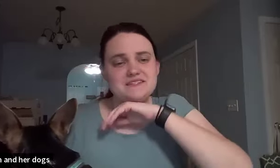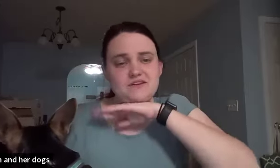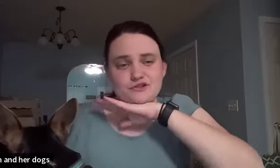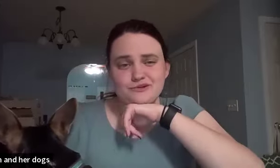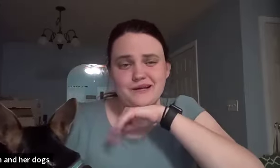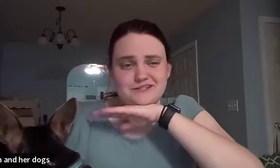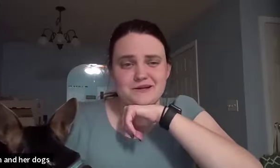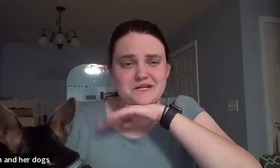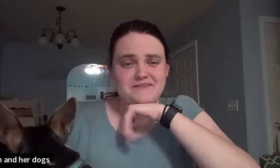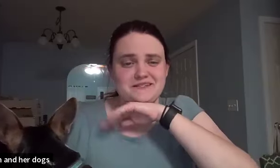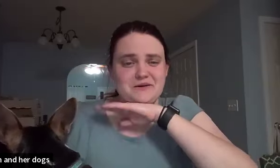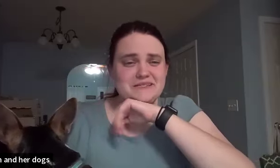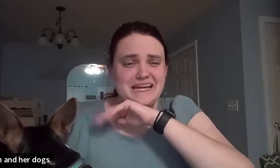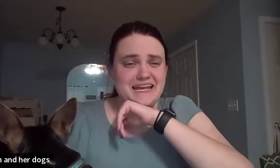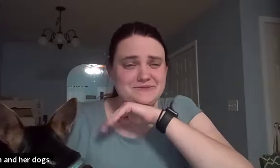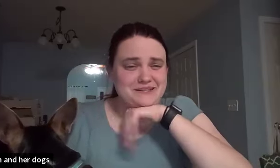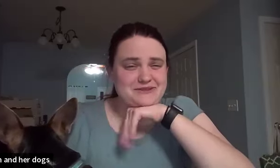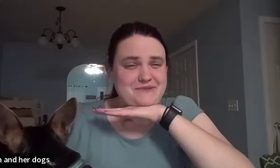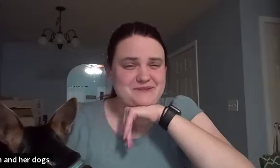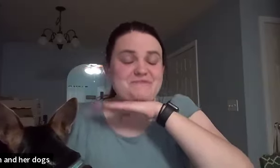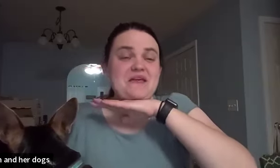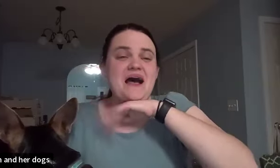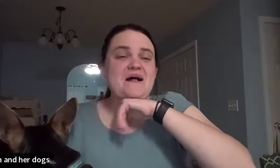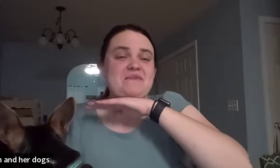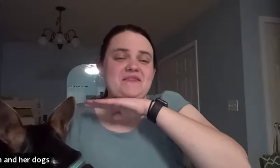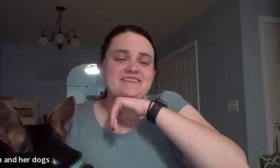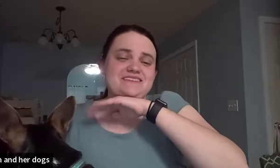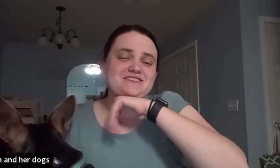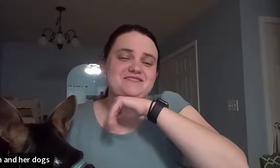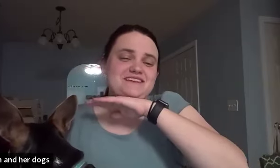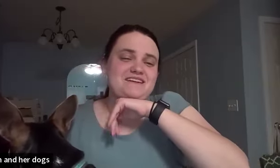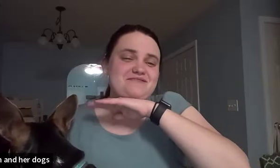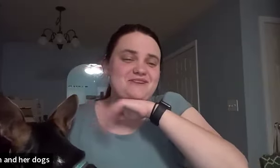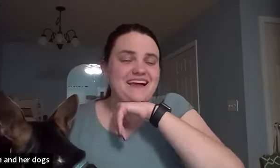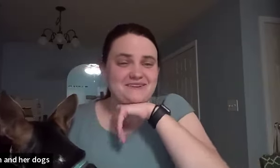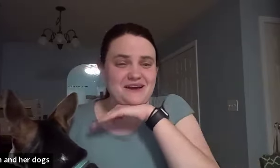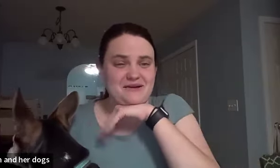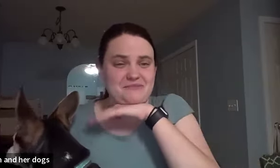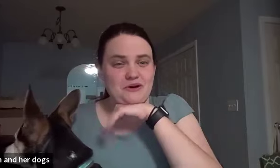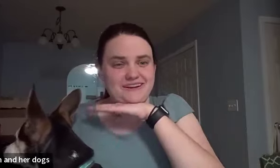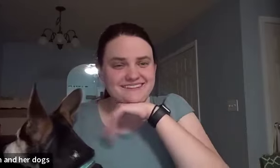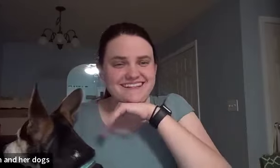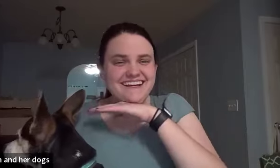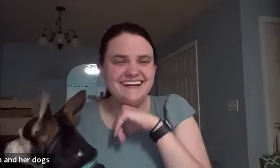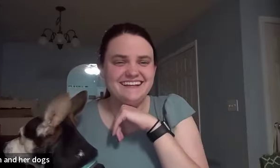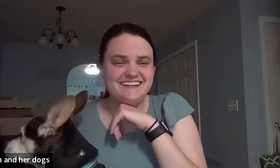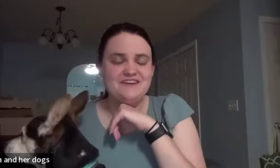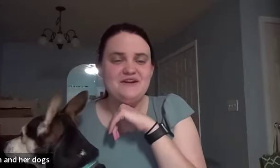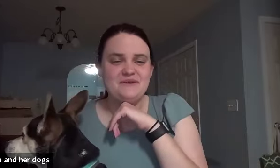This is also, I just thought I would add this here. Miss Katie hates when I do this, but I'm gonna do it. That this is also the sign for like pork. When